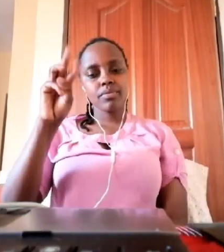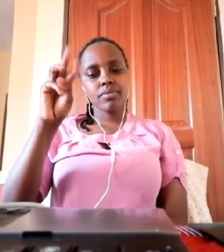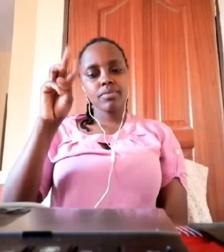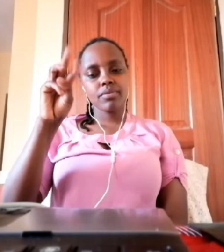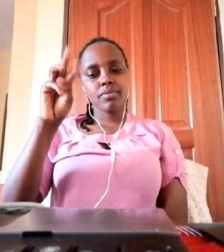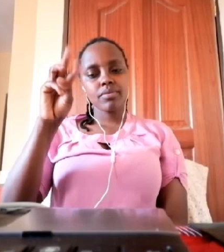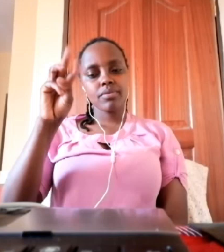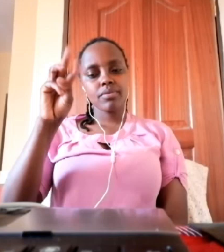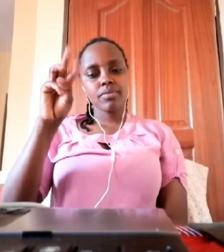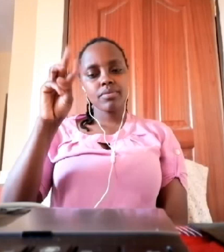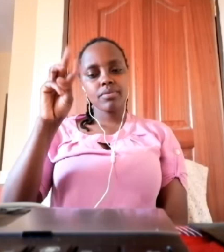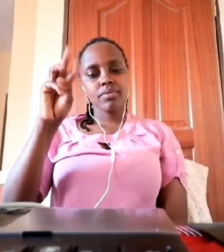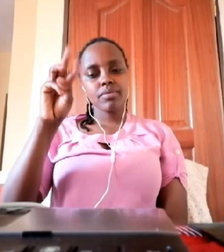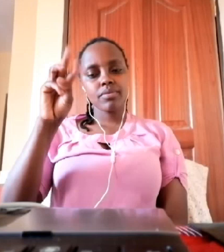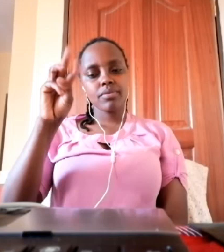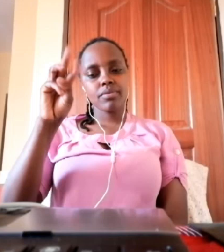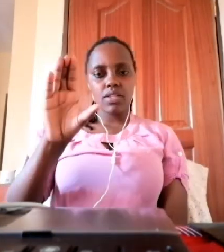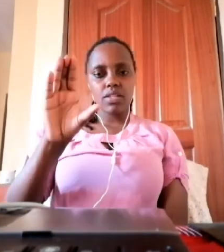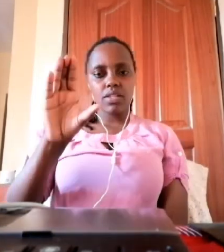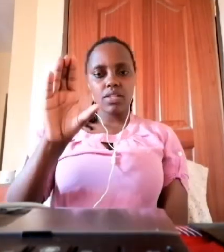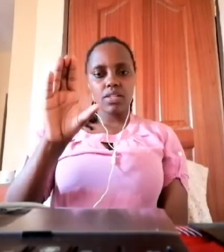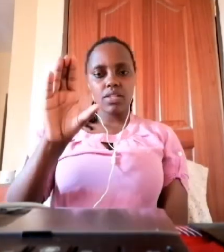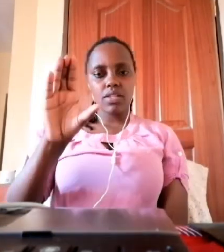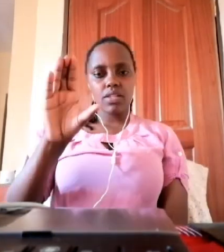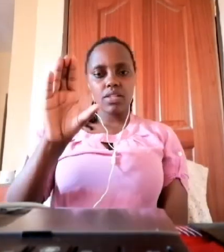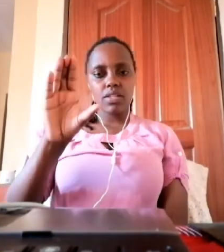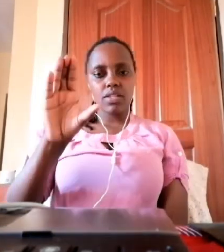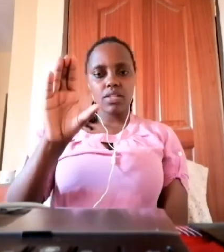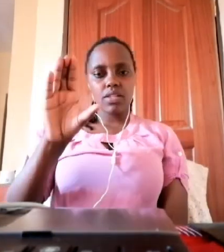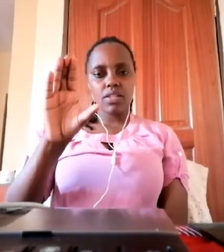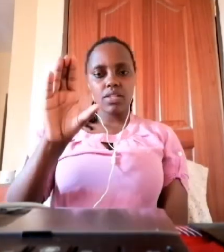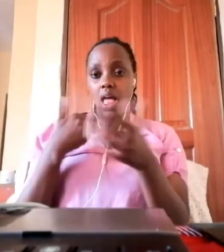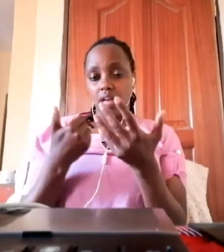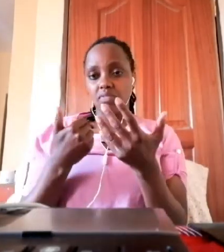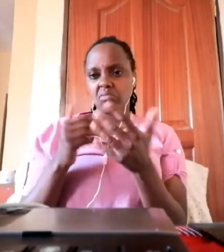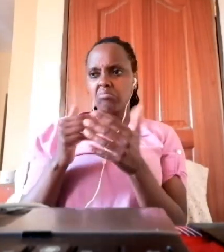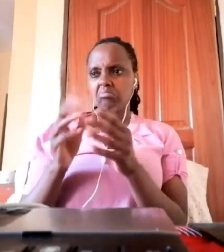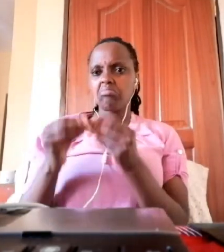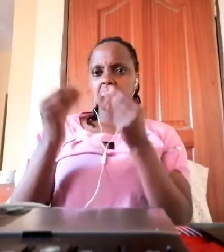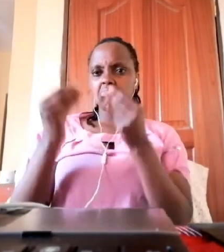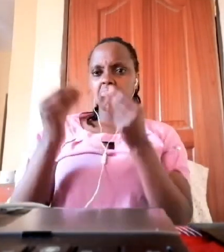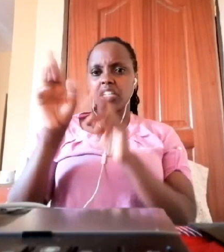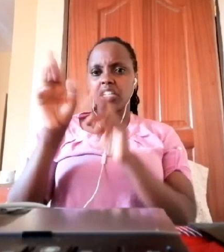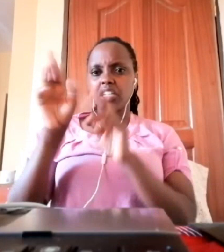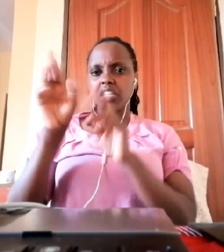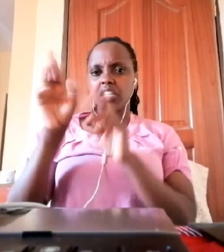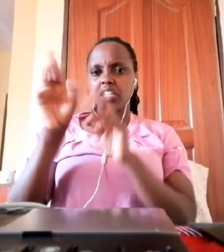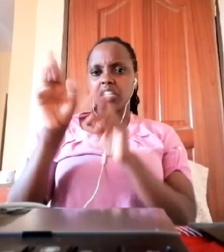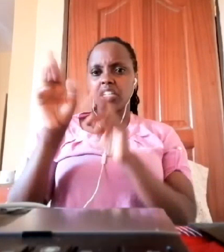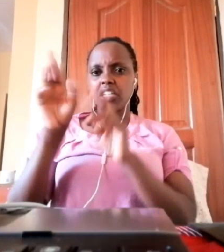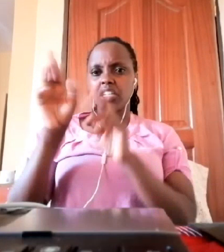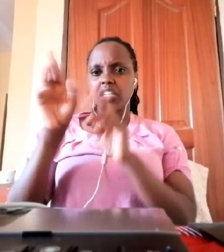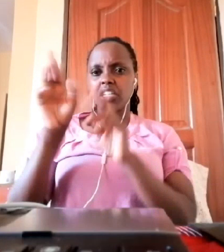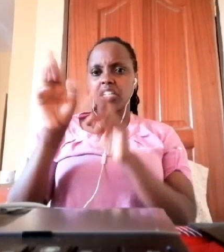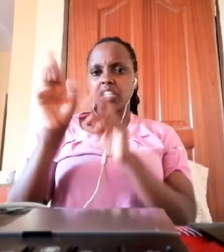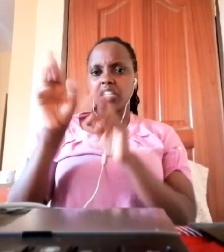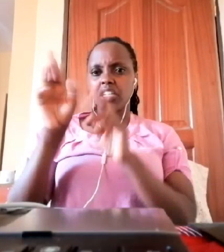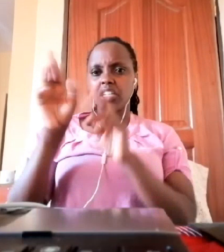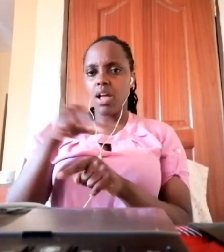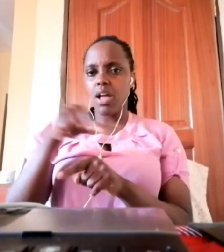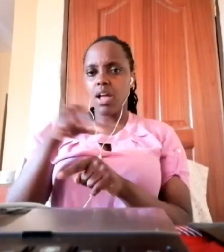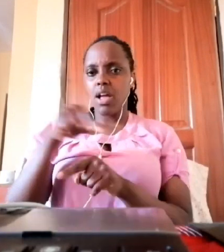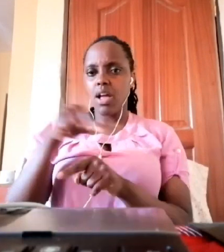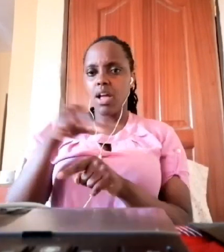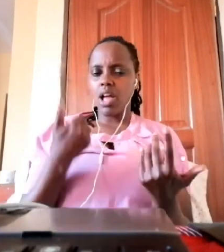UNCRC. First, when we heard that the state submitted its report, we immediately contacted Save the